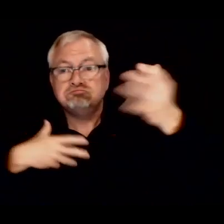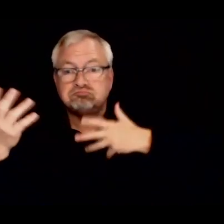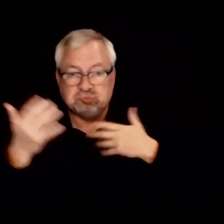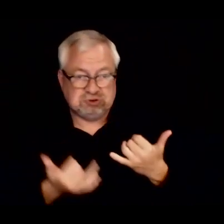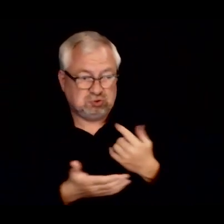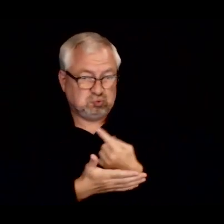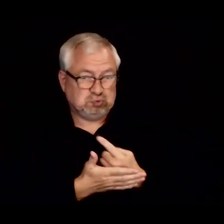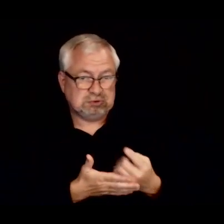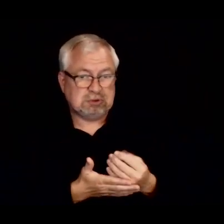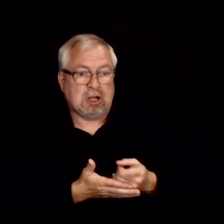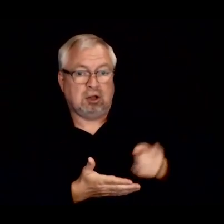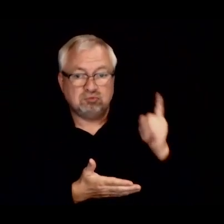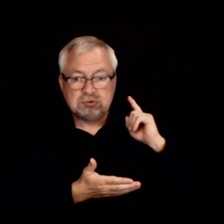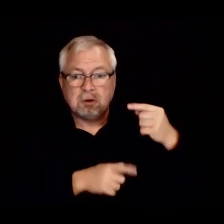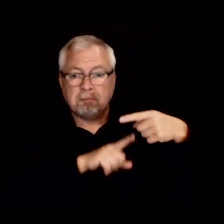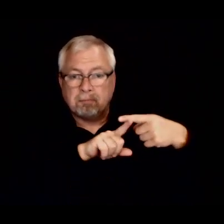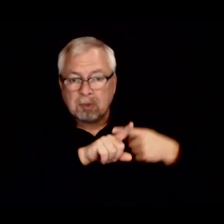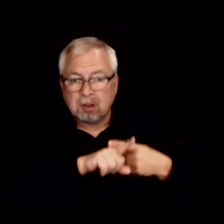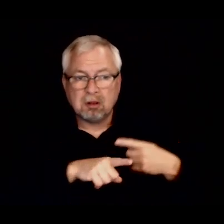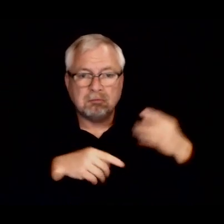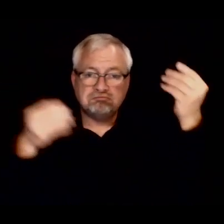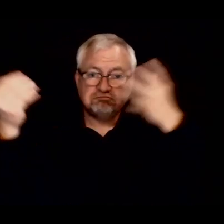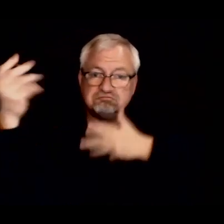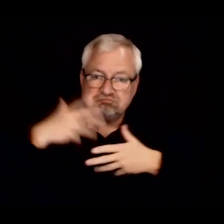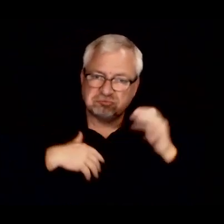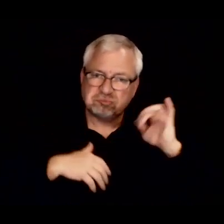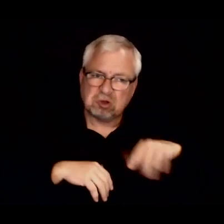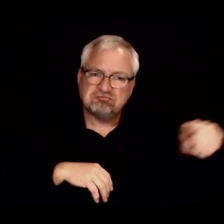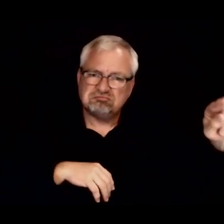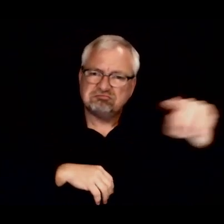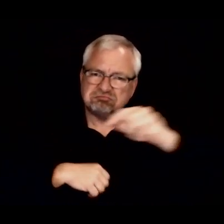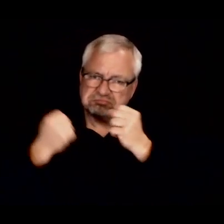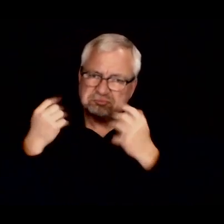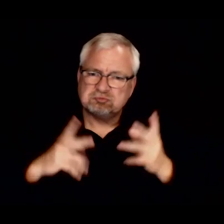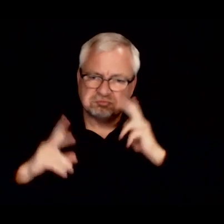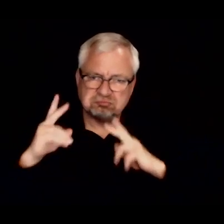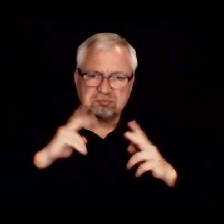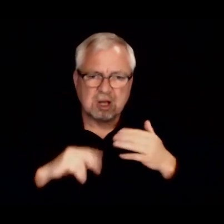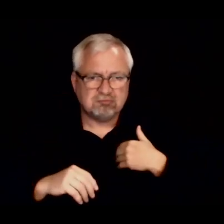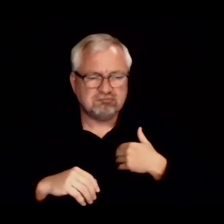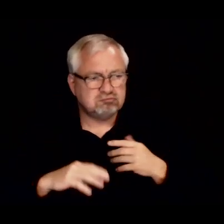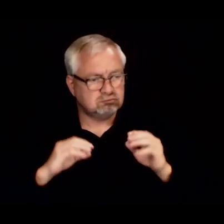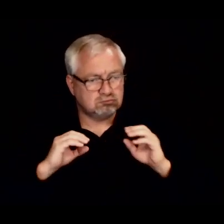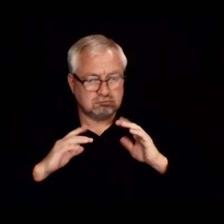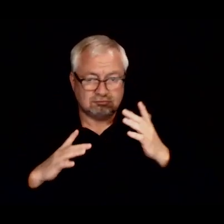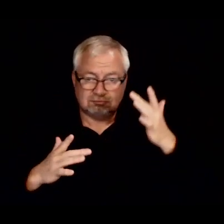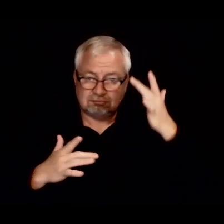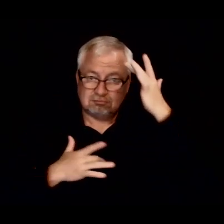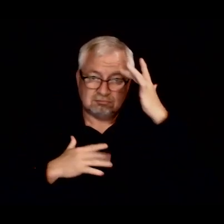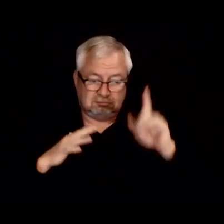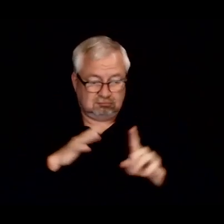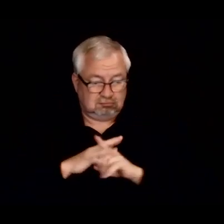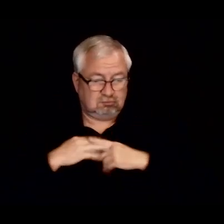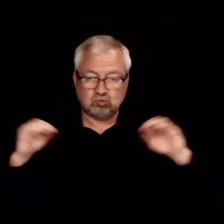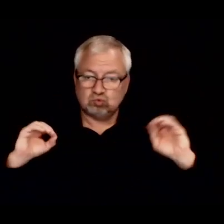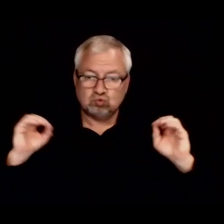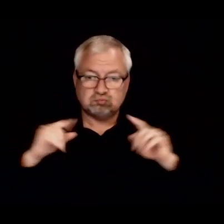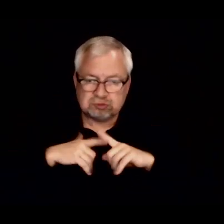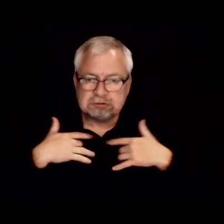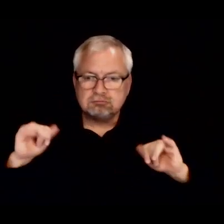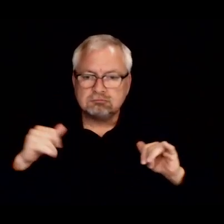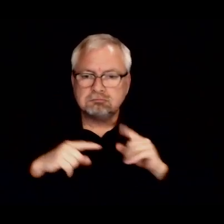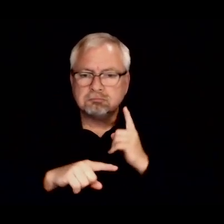the concept of asymptomatic transmission. And we'll have to look at this more fully, because to say that it's not as common